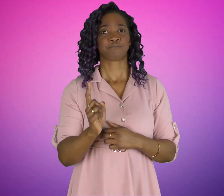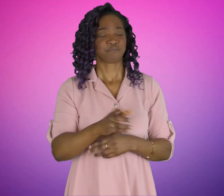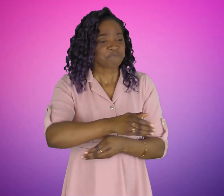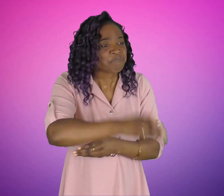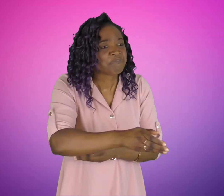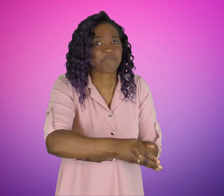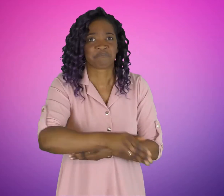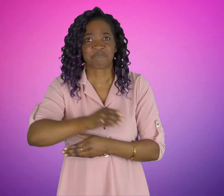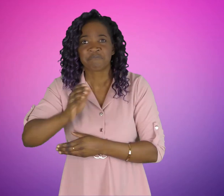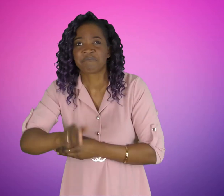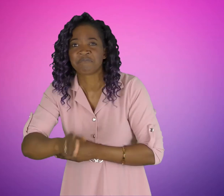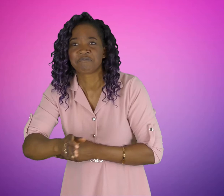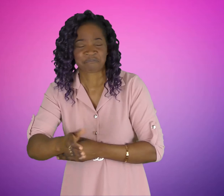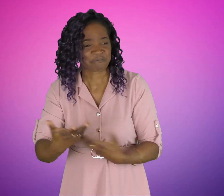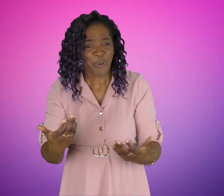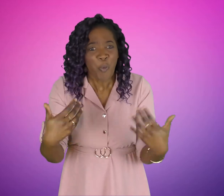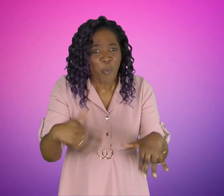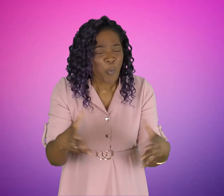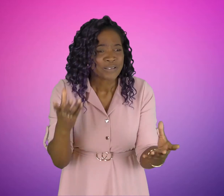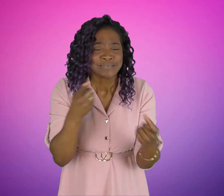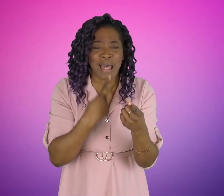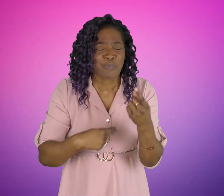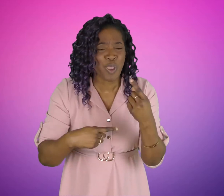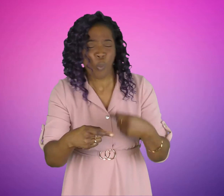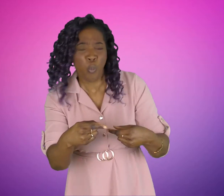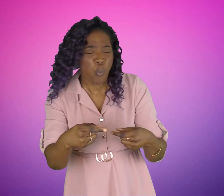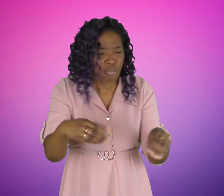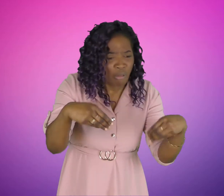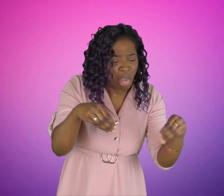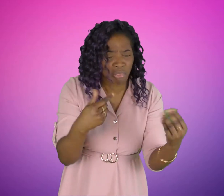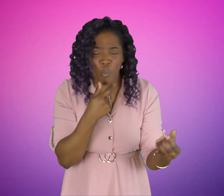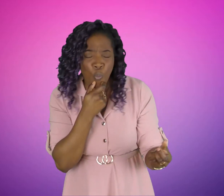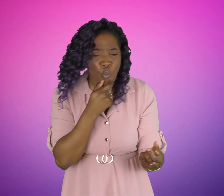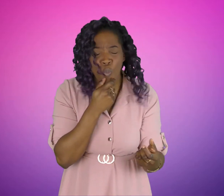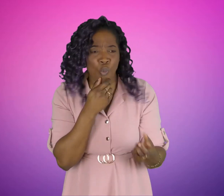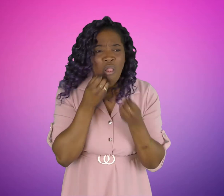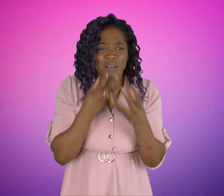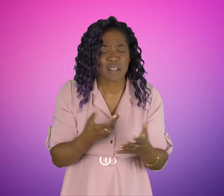Emperor? The Emperor greeted them warmly. Splah! And was delighted to hear all about the